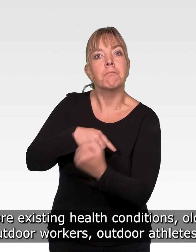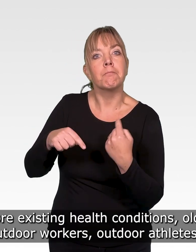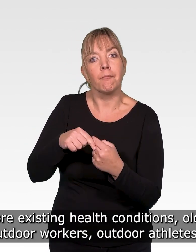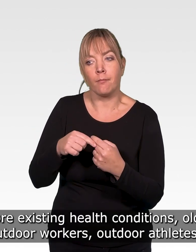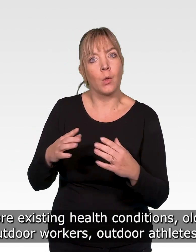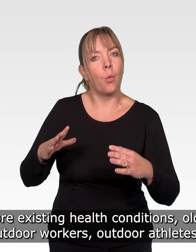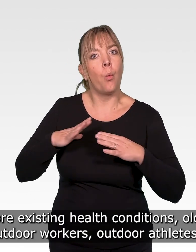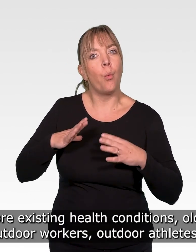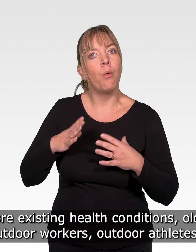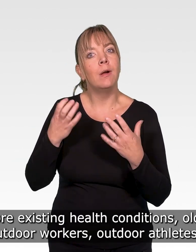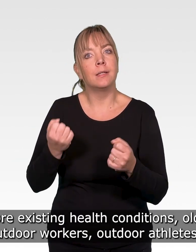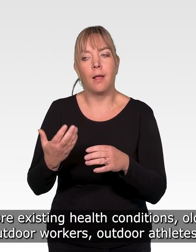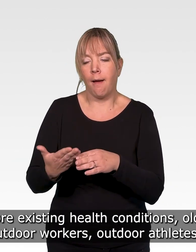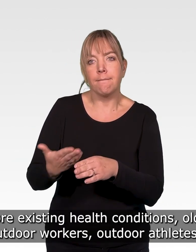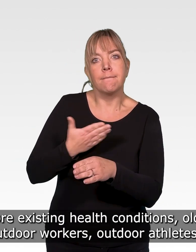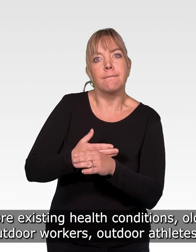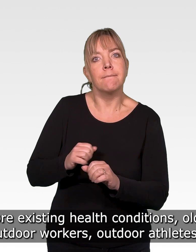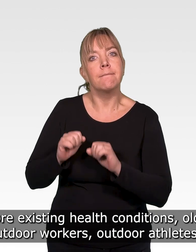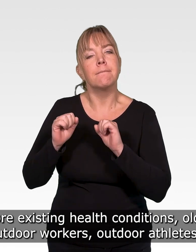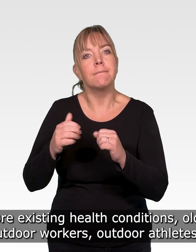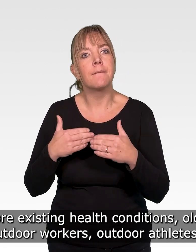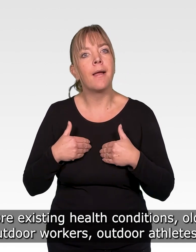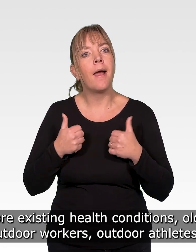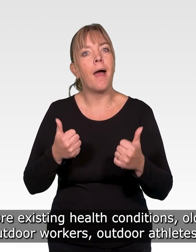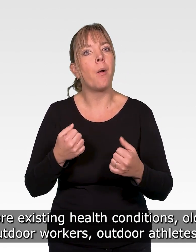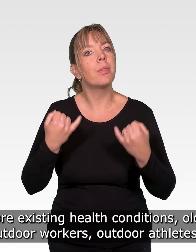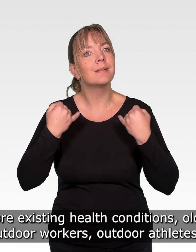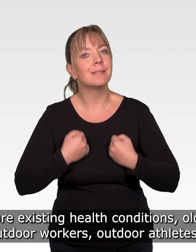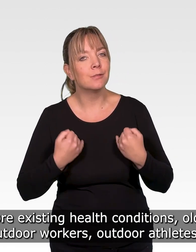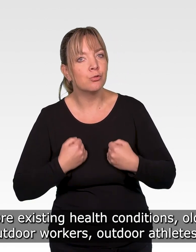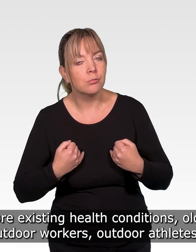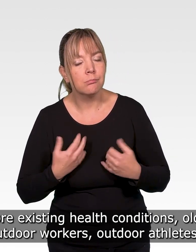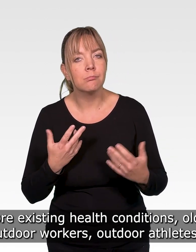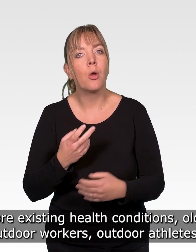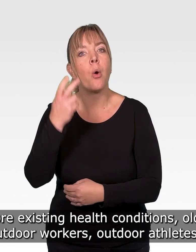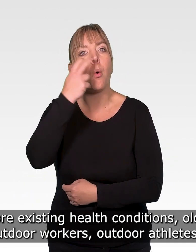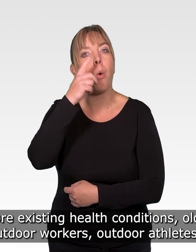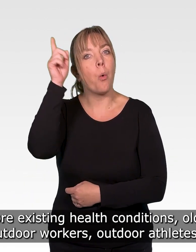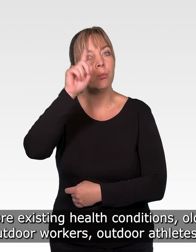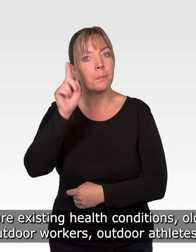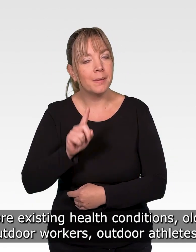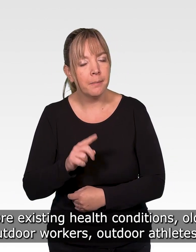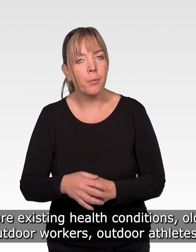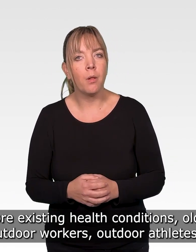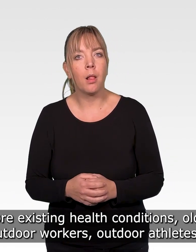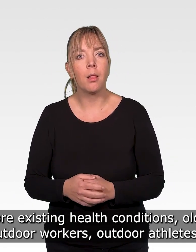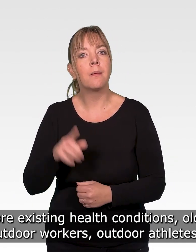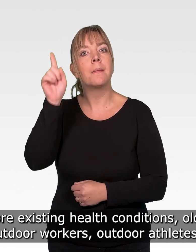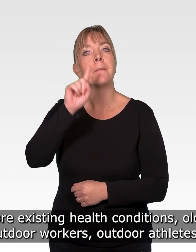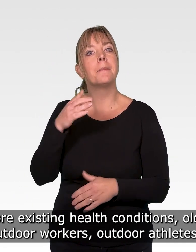Those with pre-existing health conditions, older people, outdoor workers, outdoor athletes,